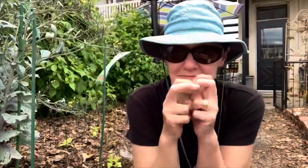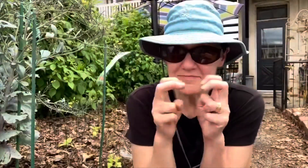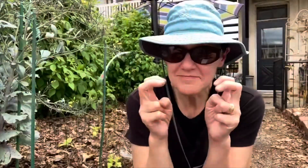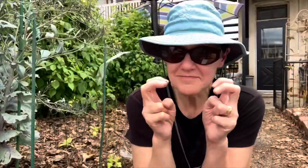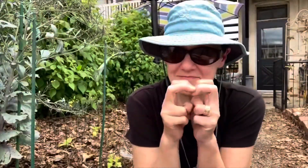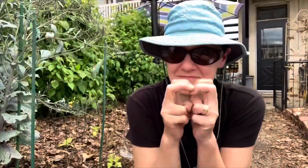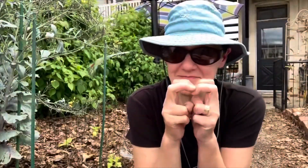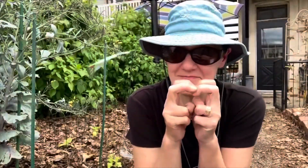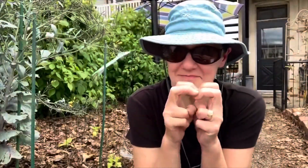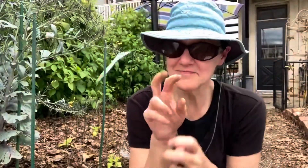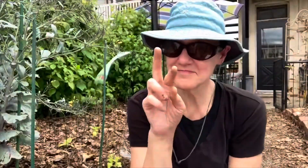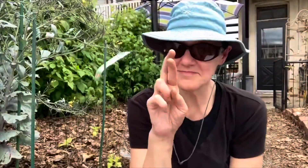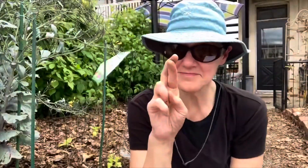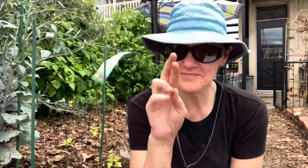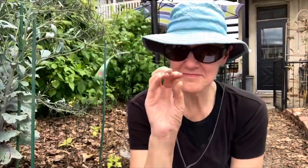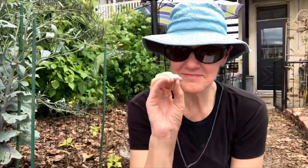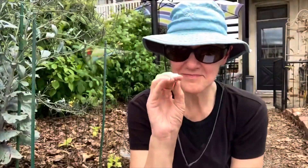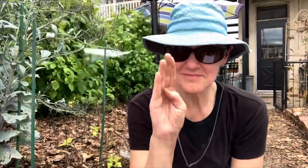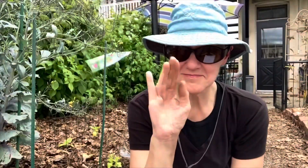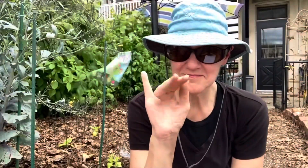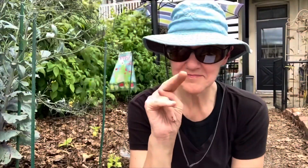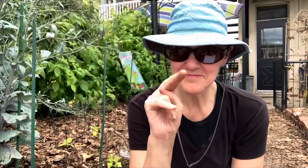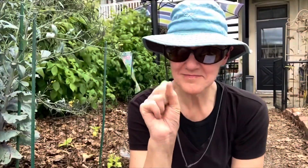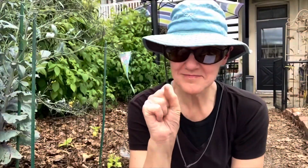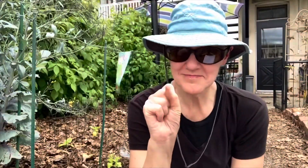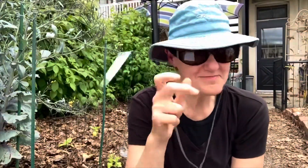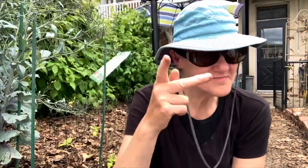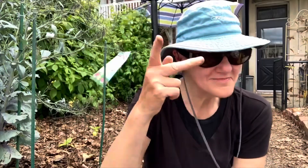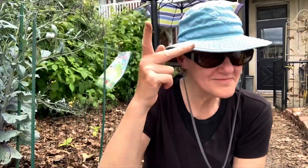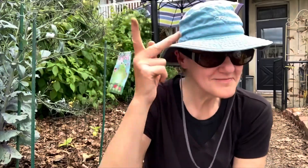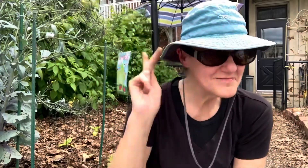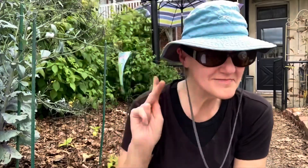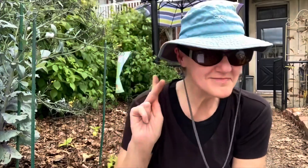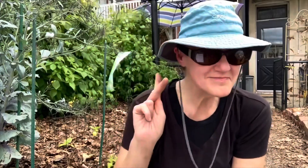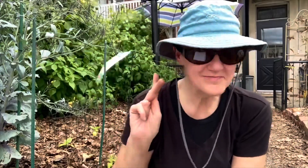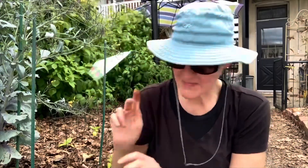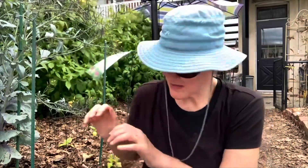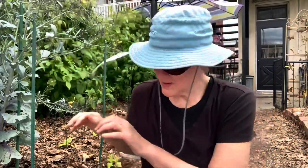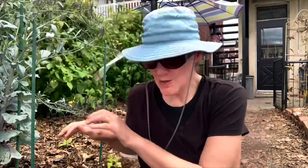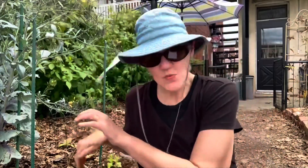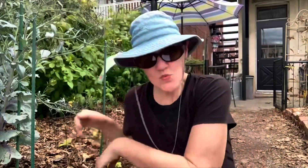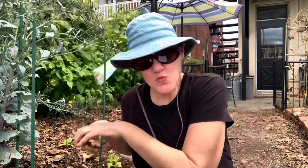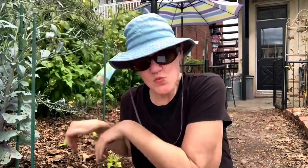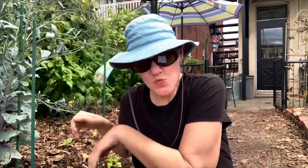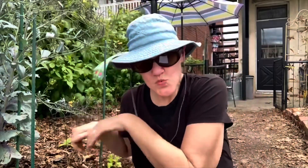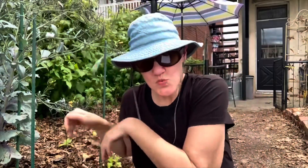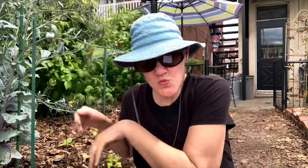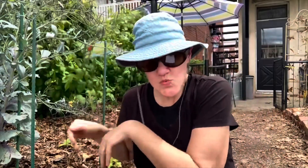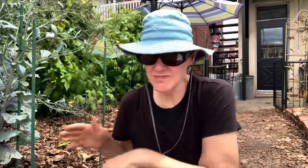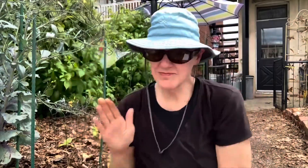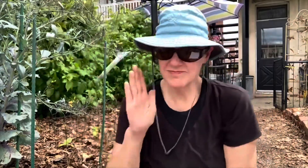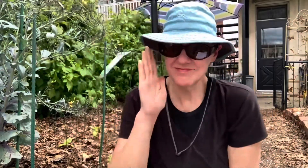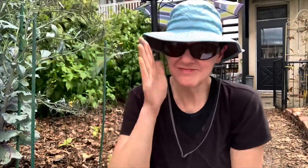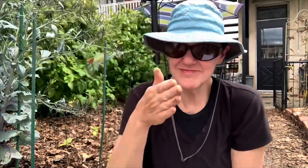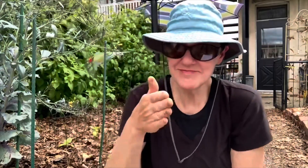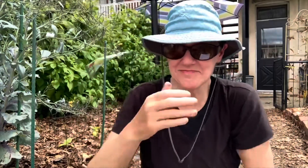Squirrels, robins, and skunks would love to dig in these